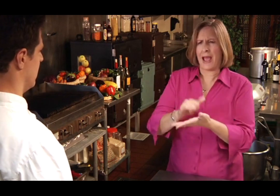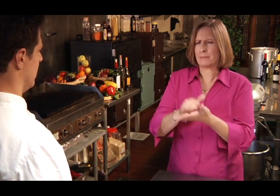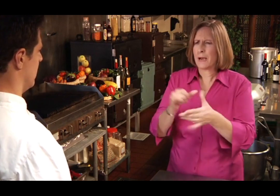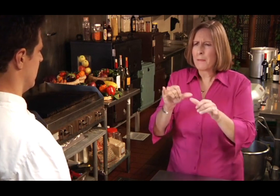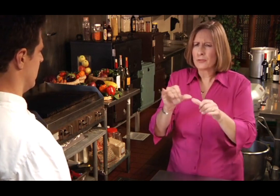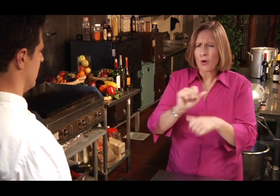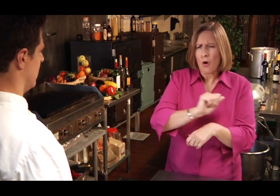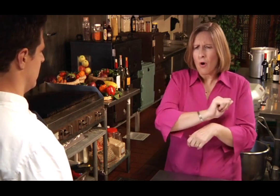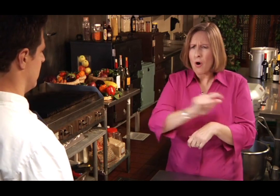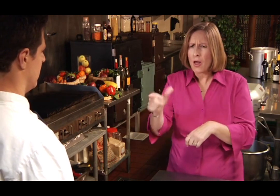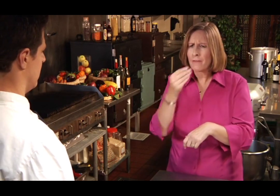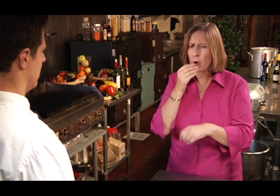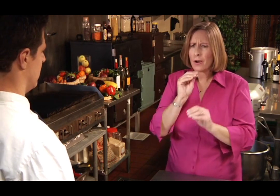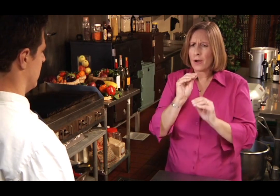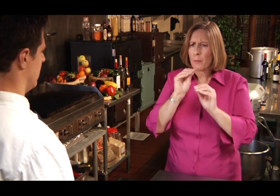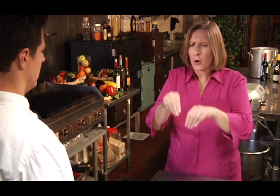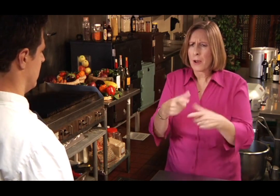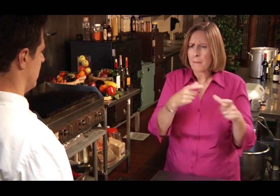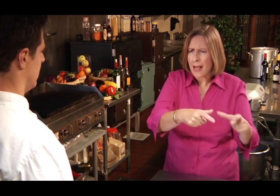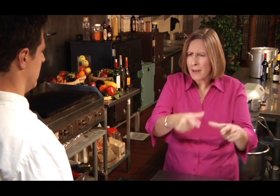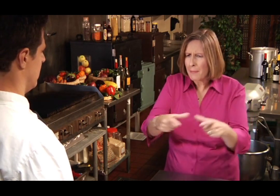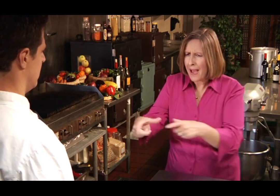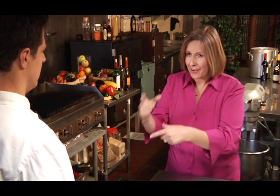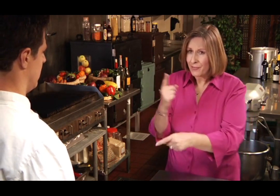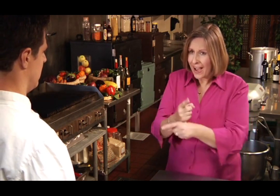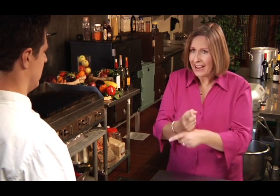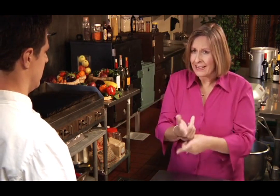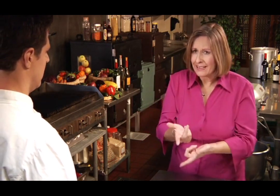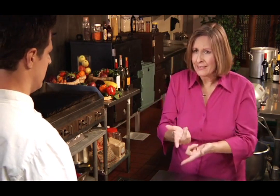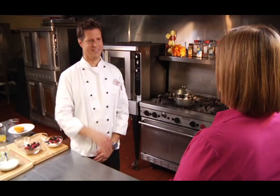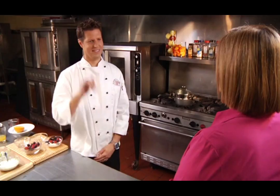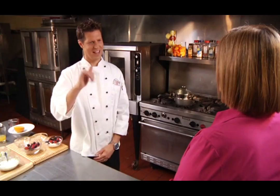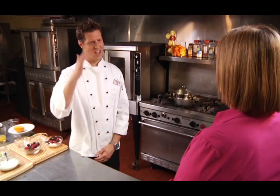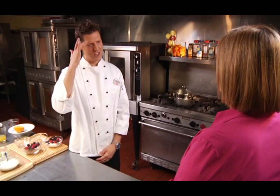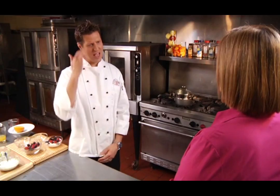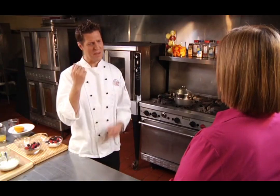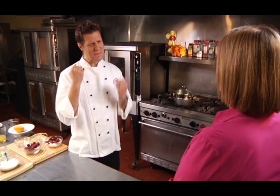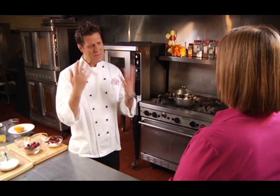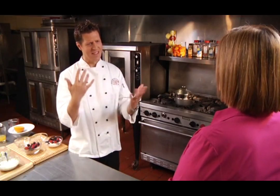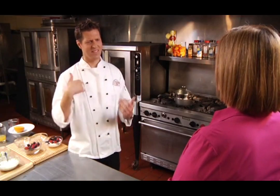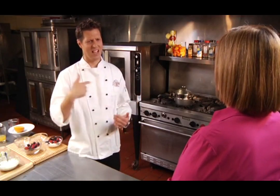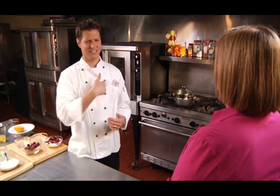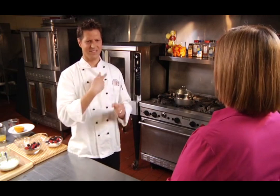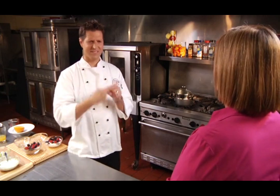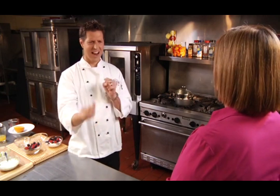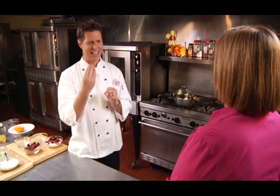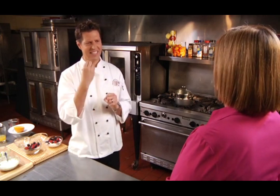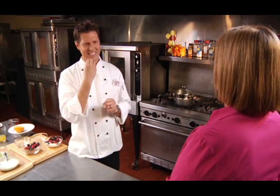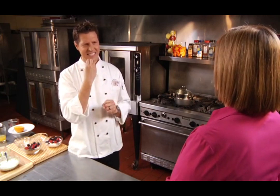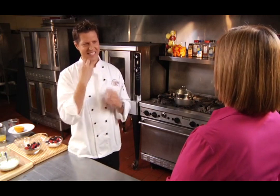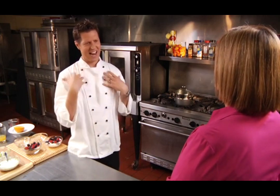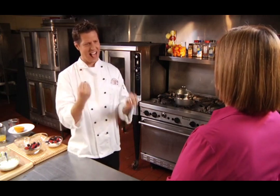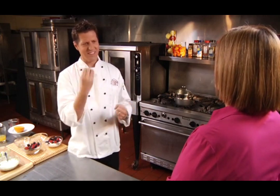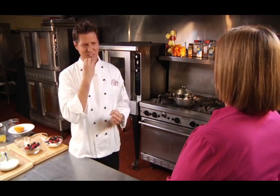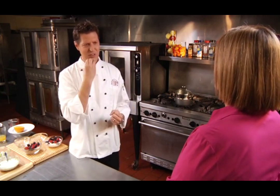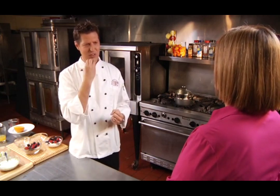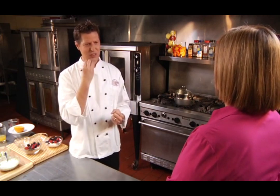You can't be measuring everything you put on the plates, right? That's why most of us fail to eat healthfully. We eat far